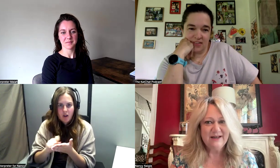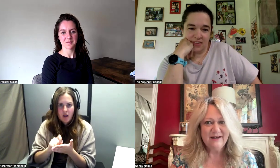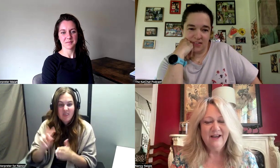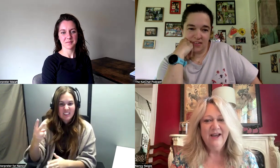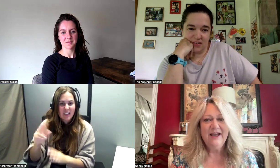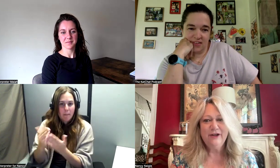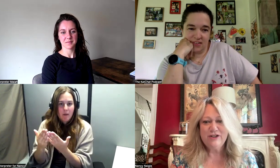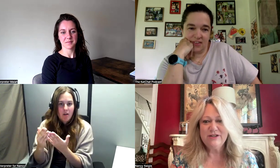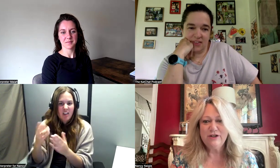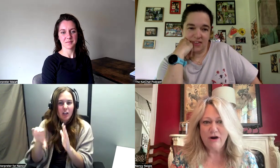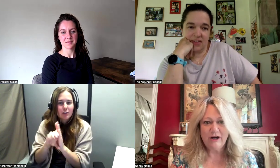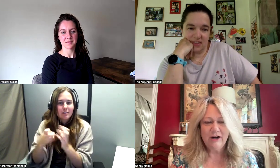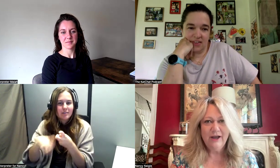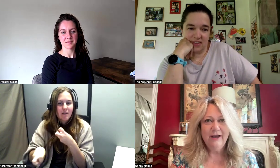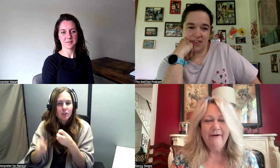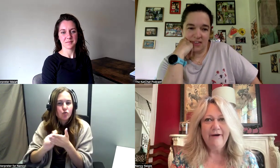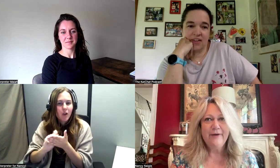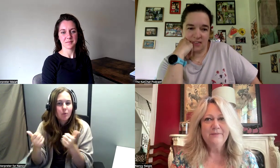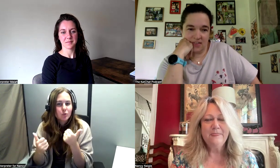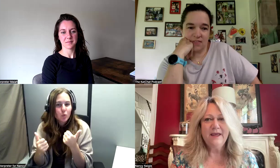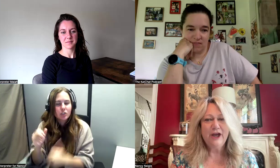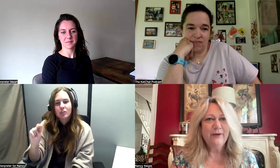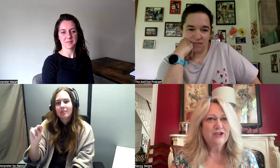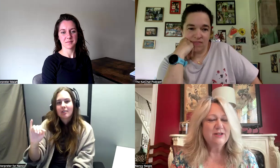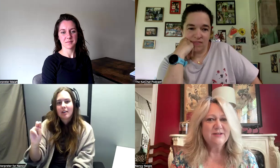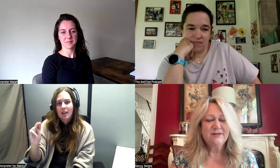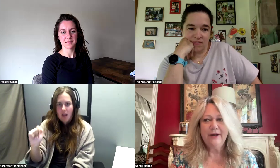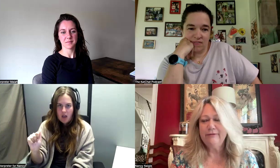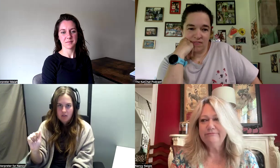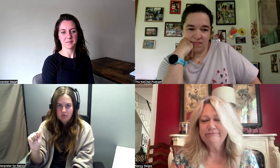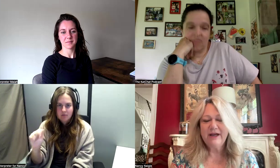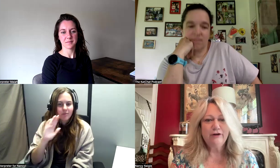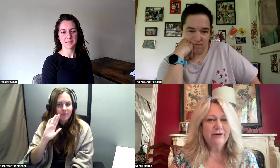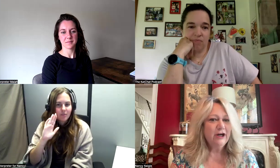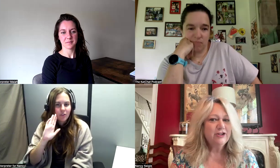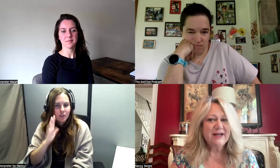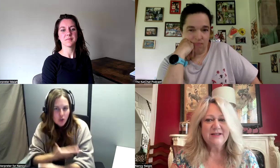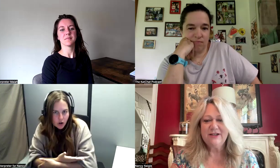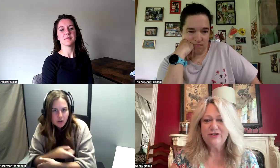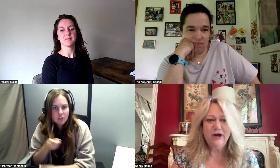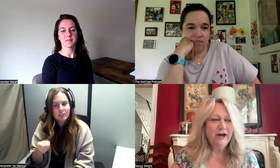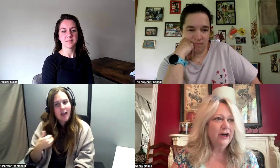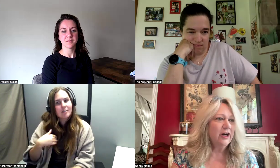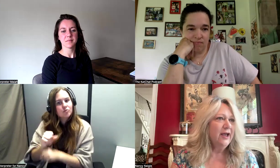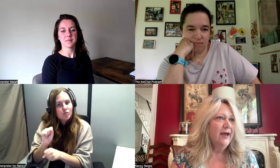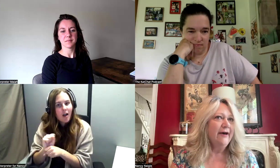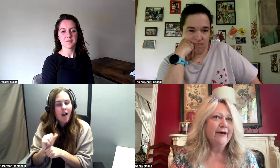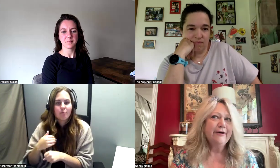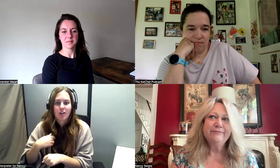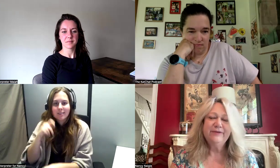was Nina. And, she's the daughter, and she's, got a career, she's got a teenage